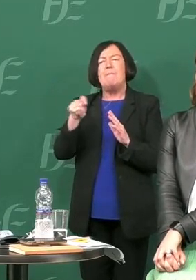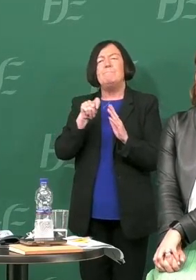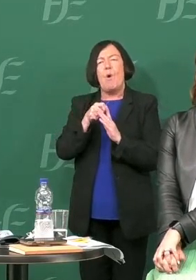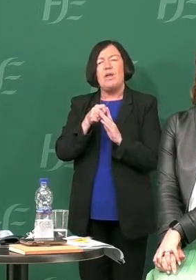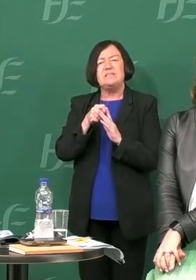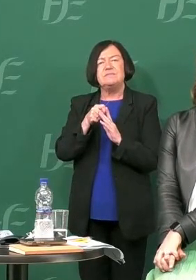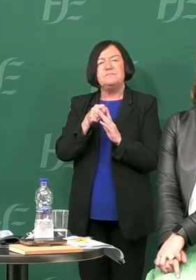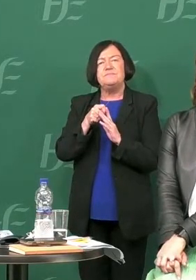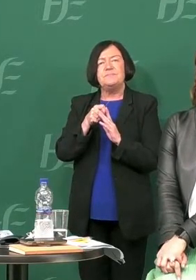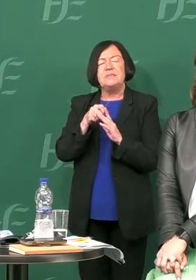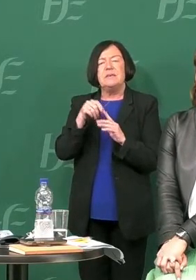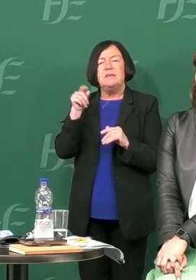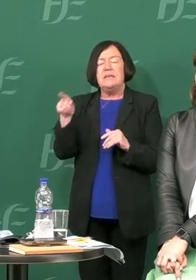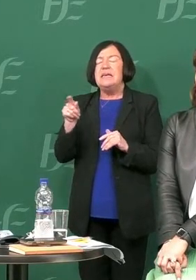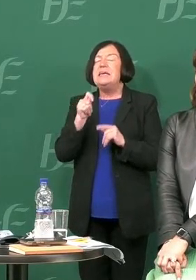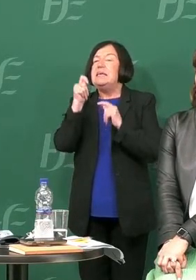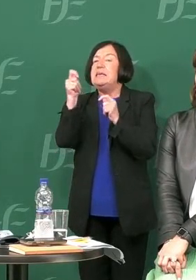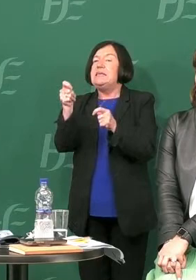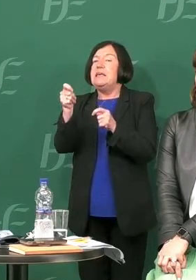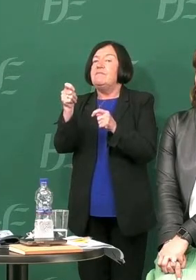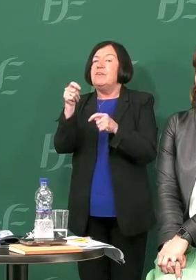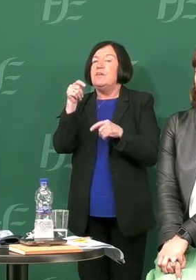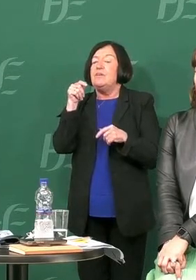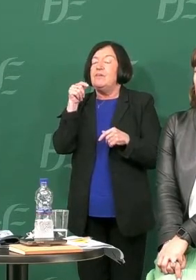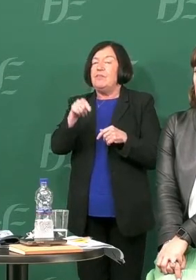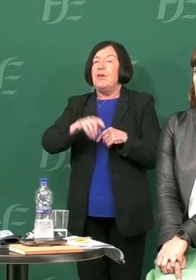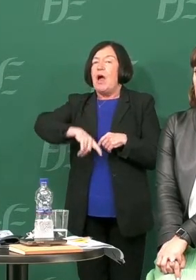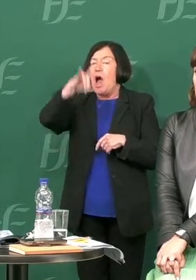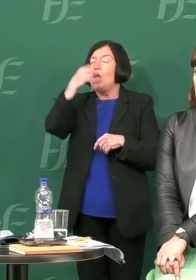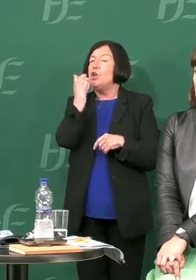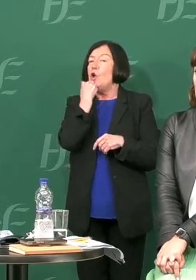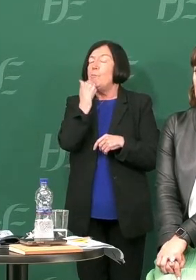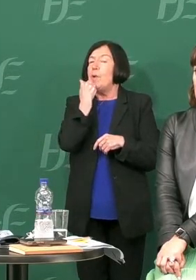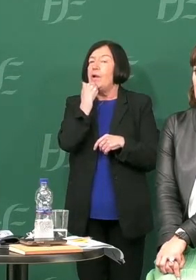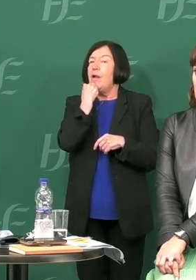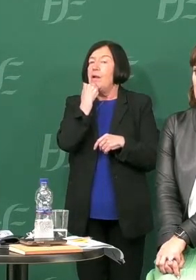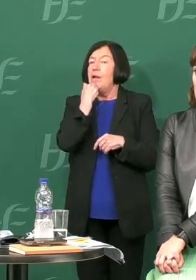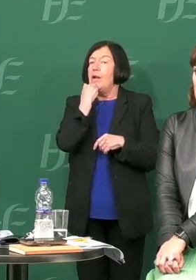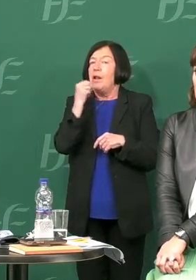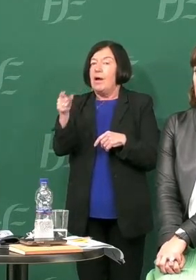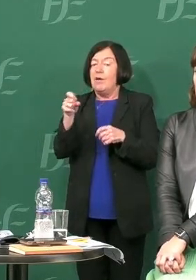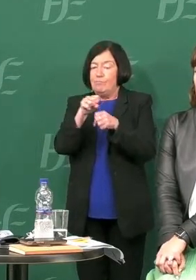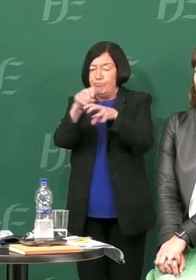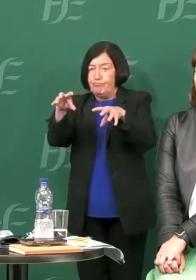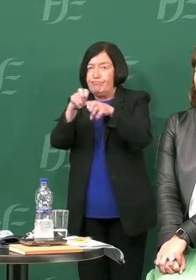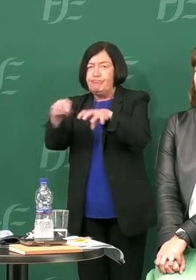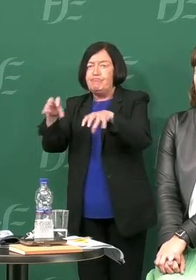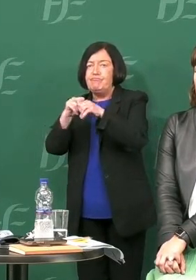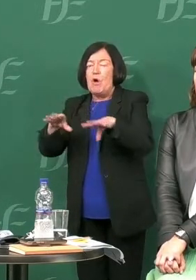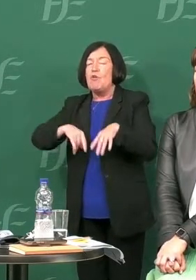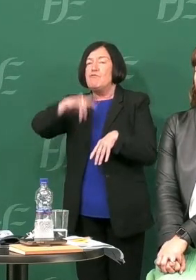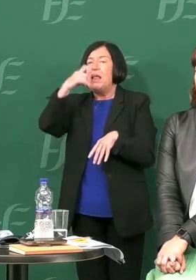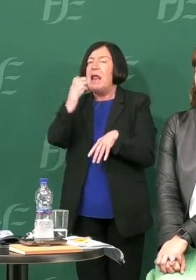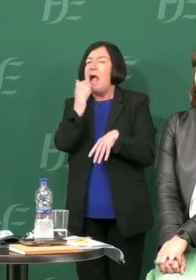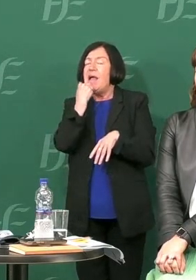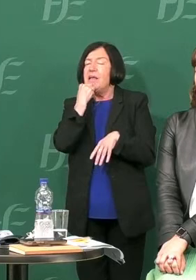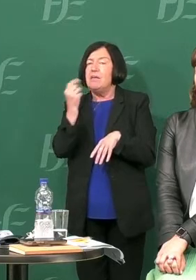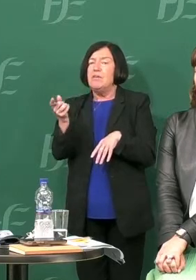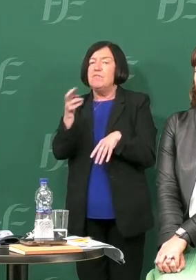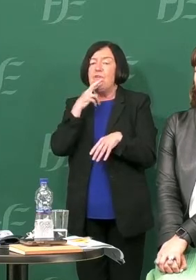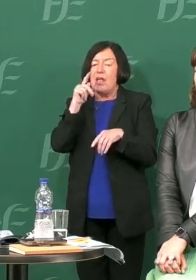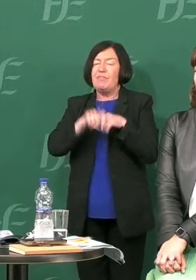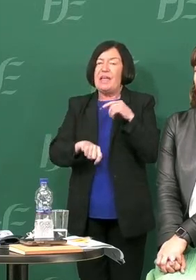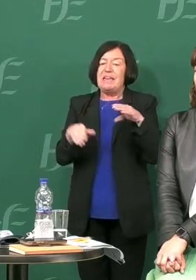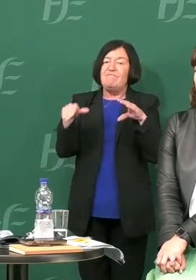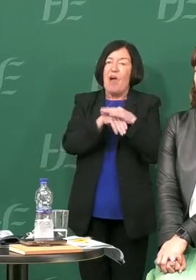well, I guess given the relatively high number of breakthrough cases, or relatively high number of cases rather, just